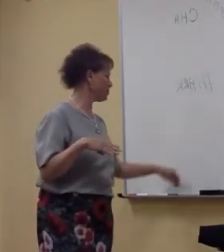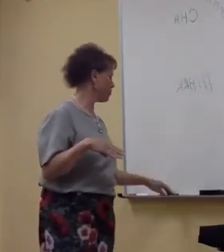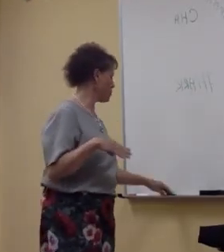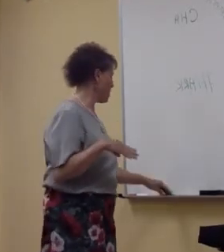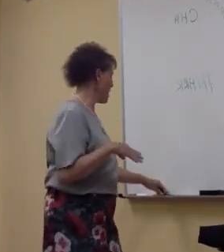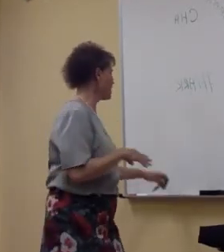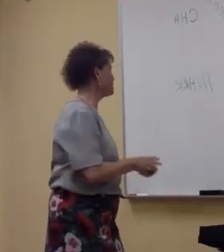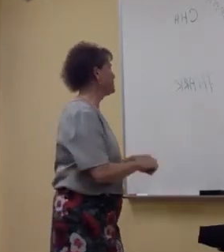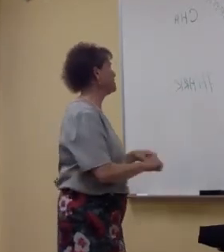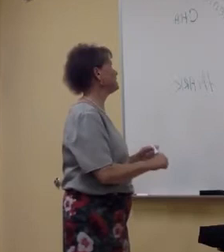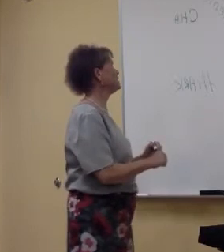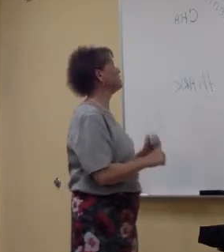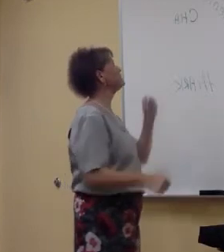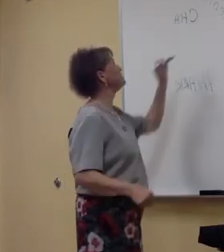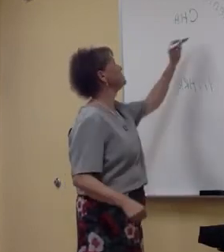for that is